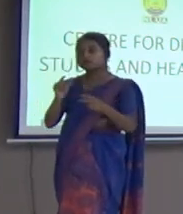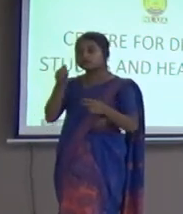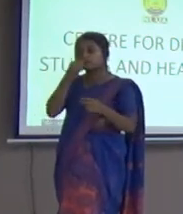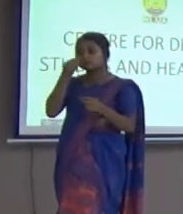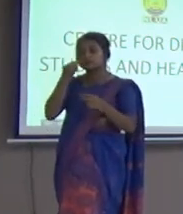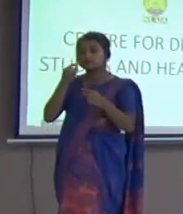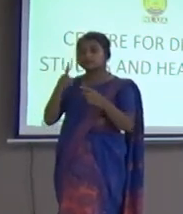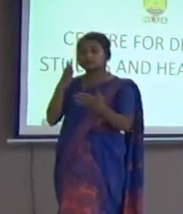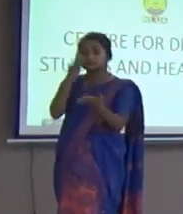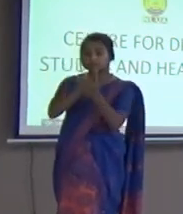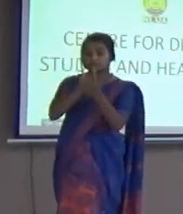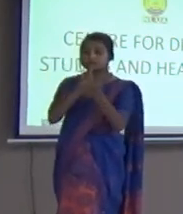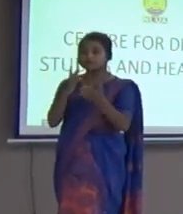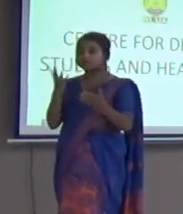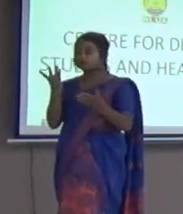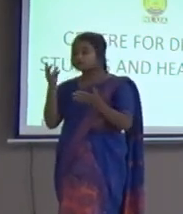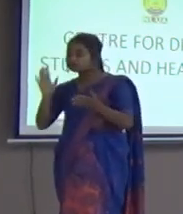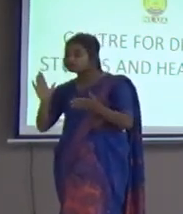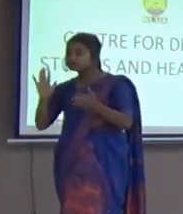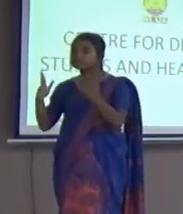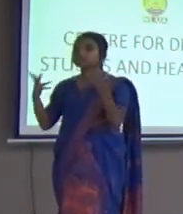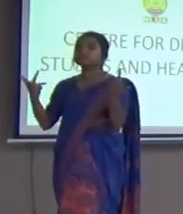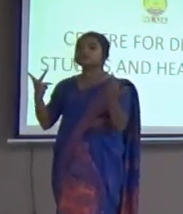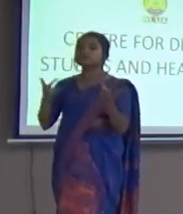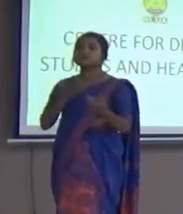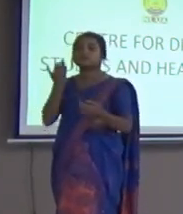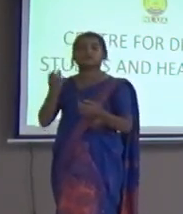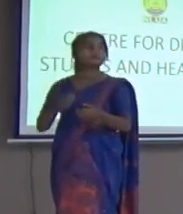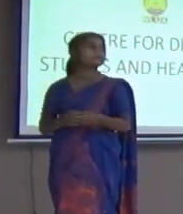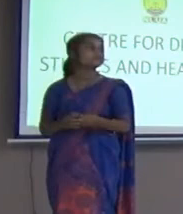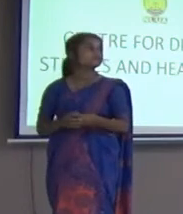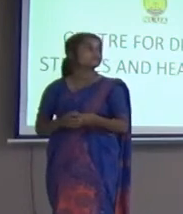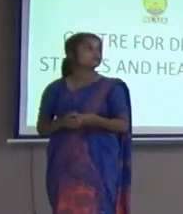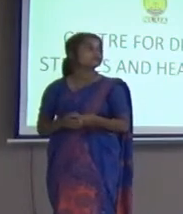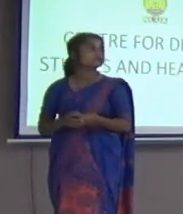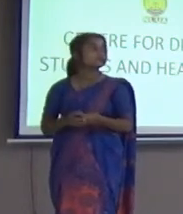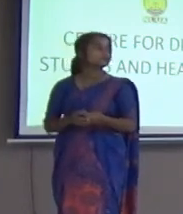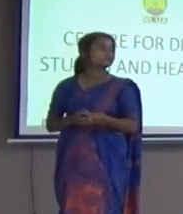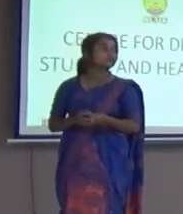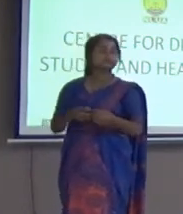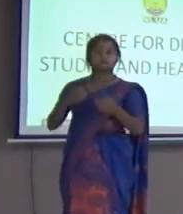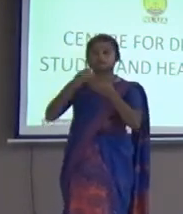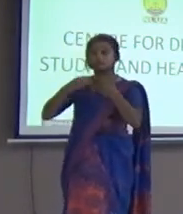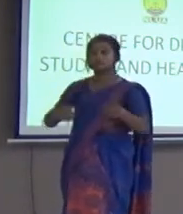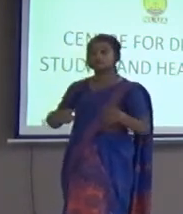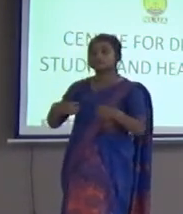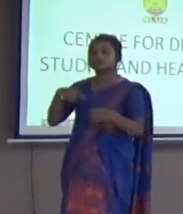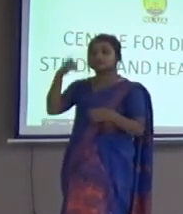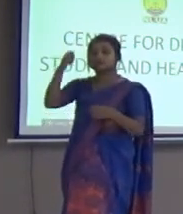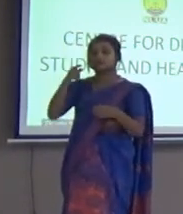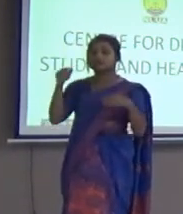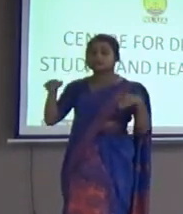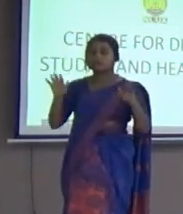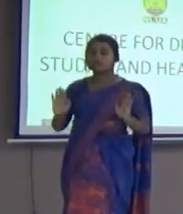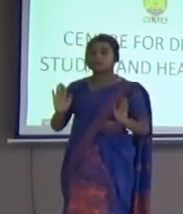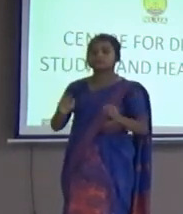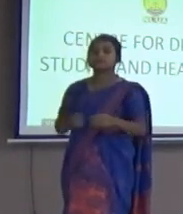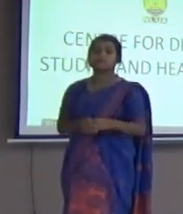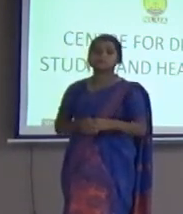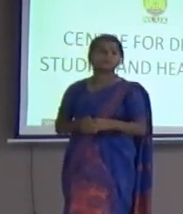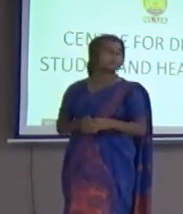was. I mean, we have gone to the Chief Justice and the sitting judge of the High Court sitting here. I mean, it's